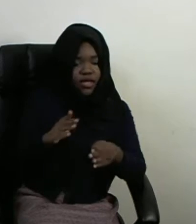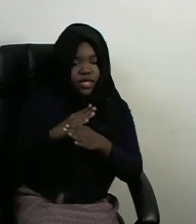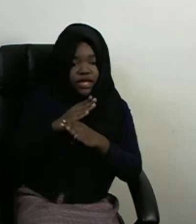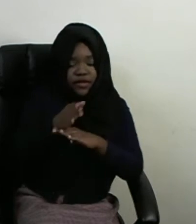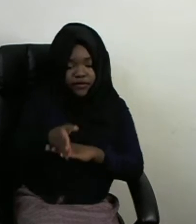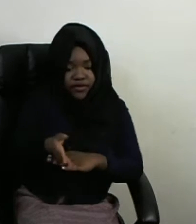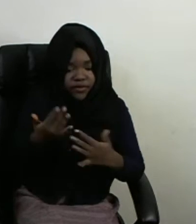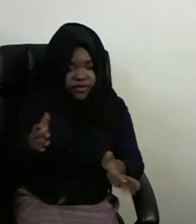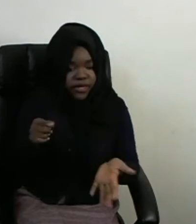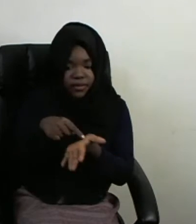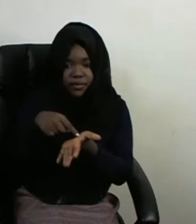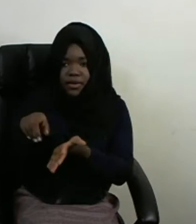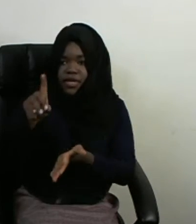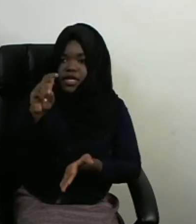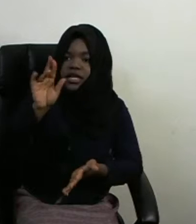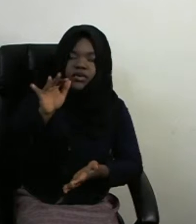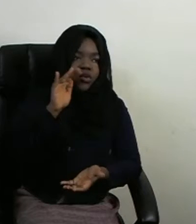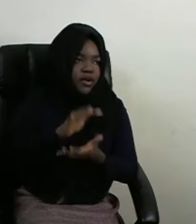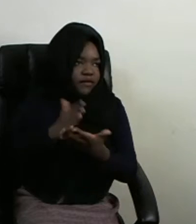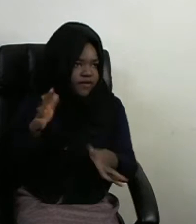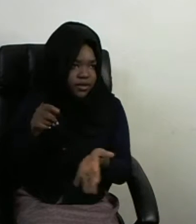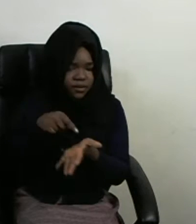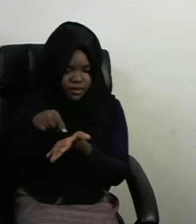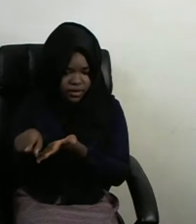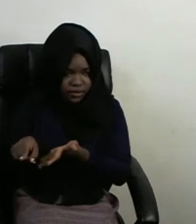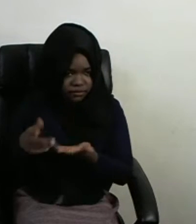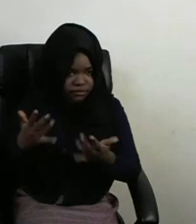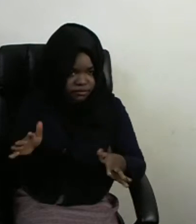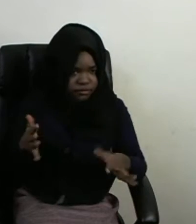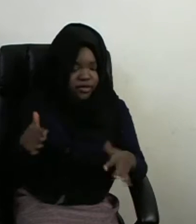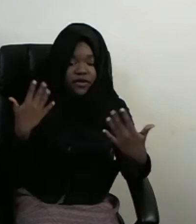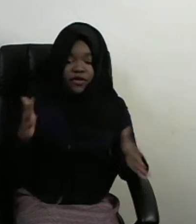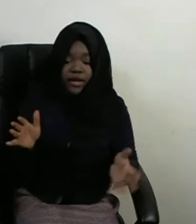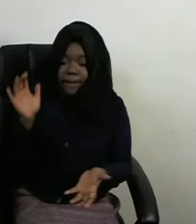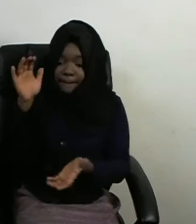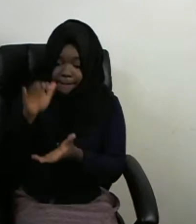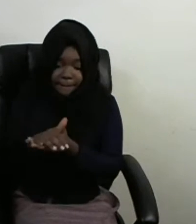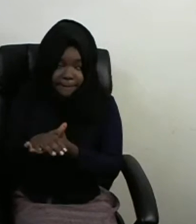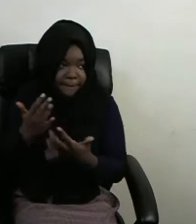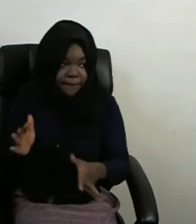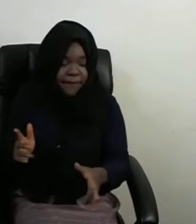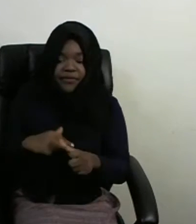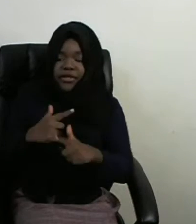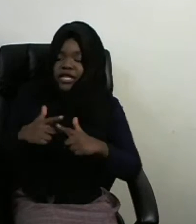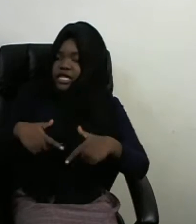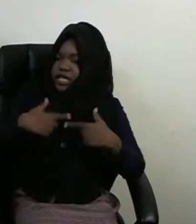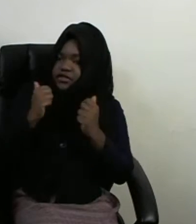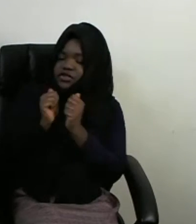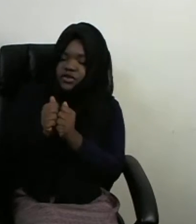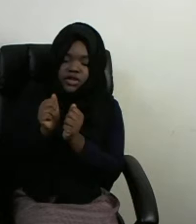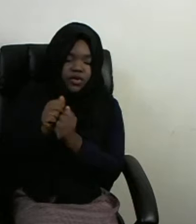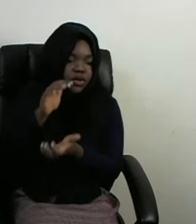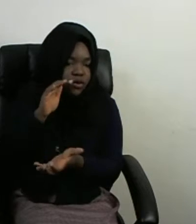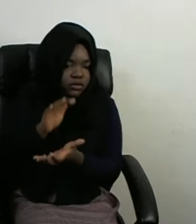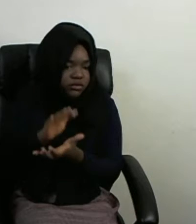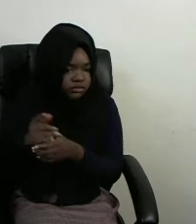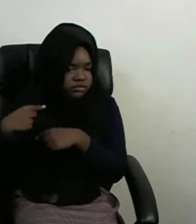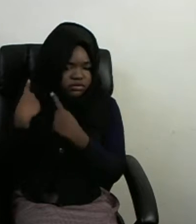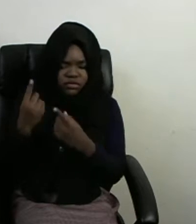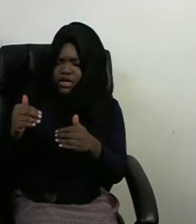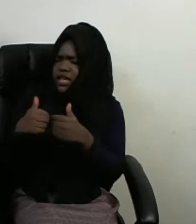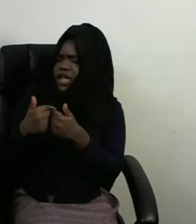after paying the dower to his wife and marrying her and living together with her,